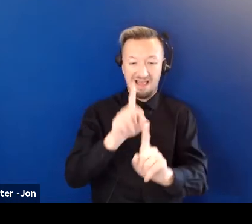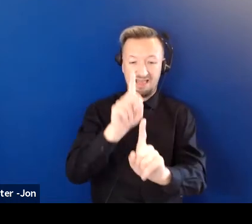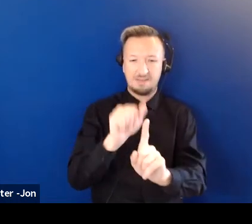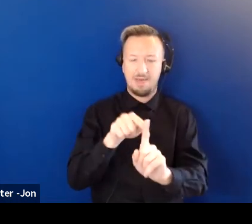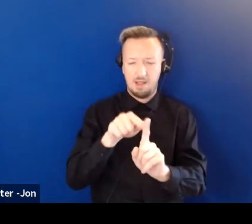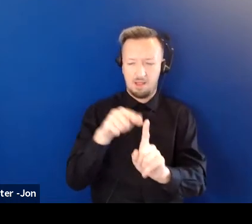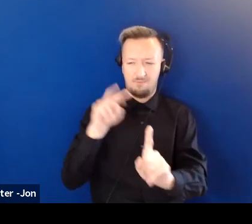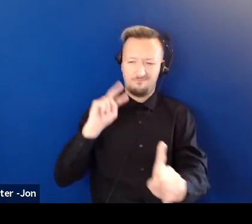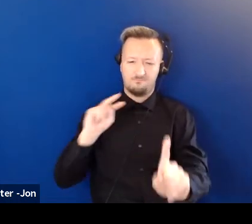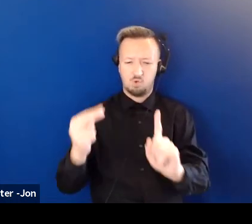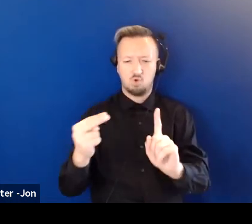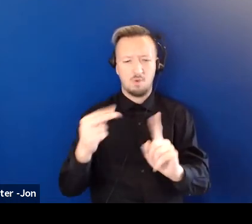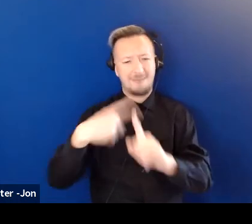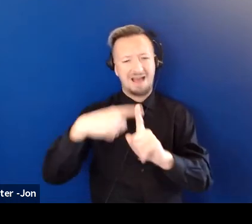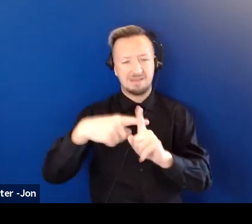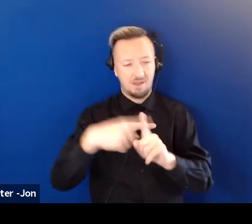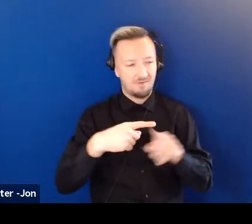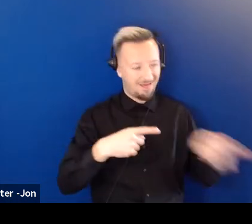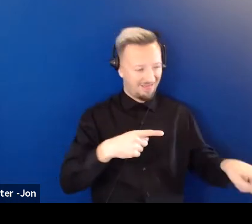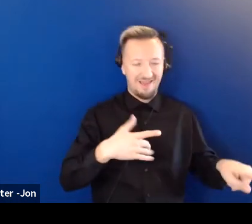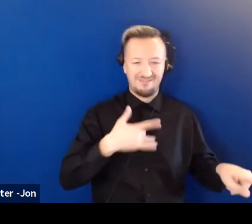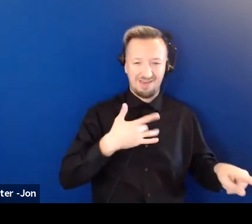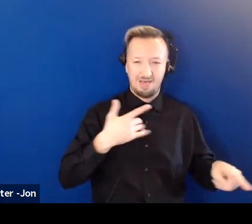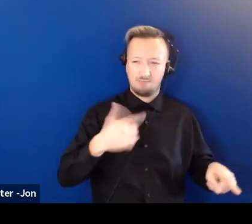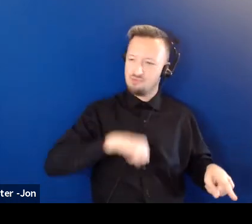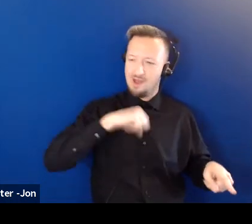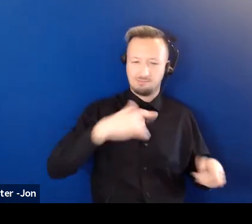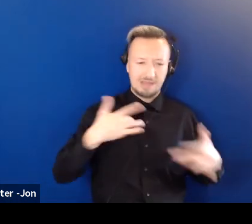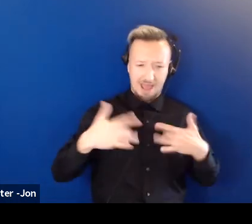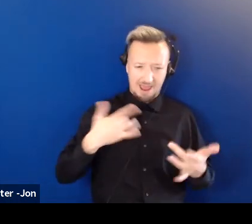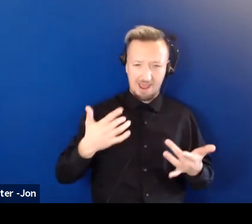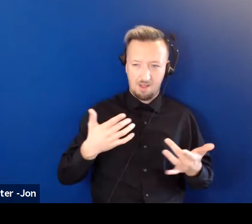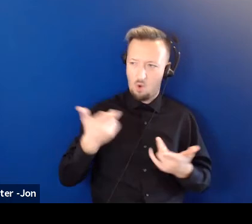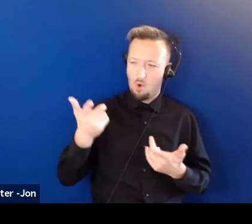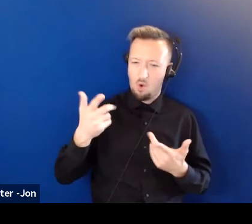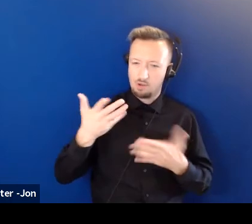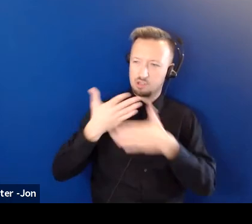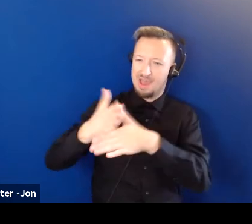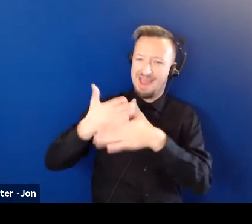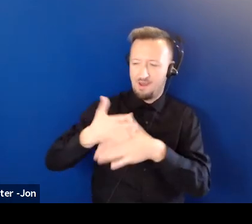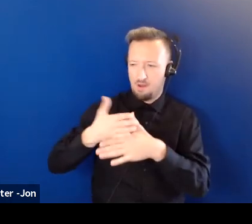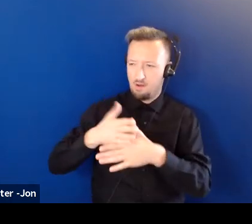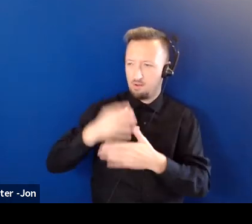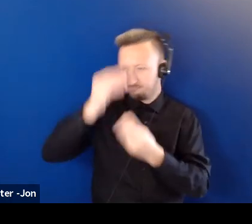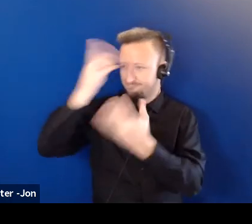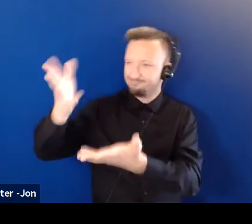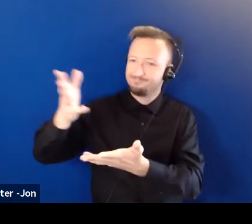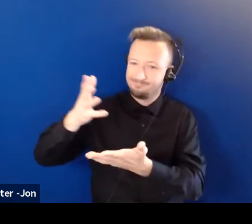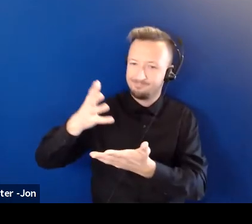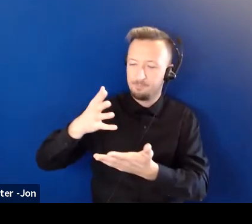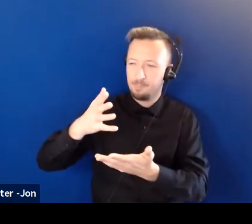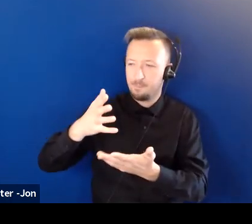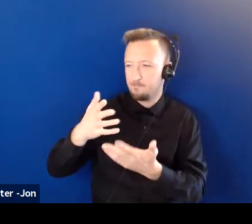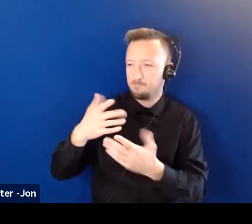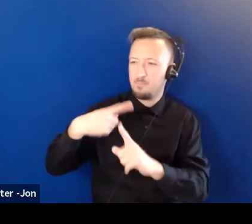they're excited to share that they are people with disabilities, especially when they get to hear that positive